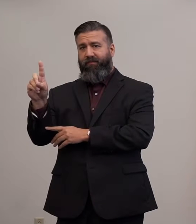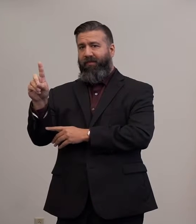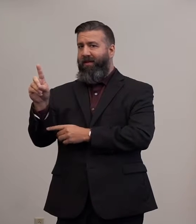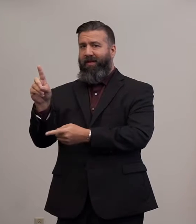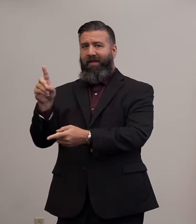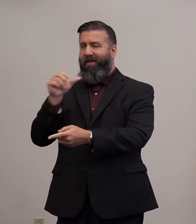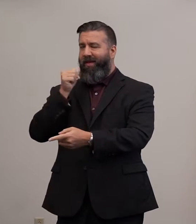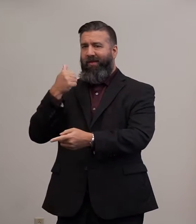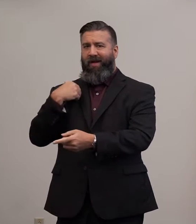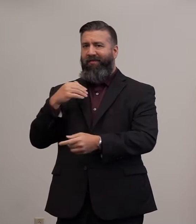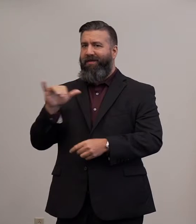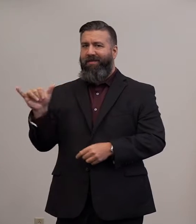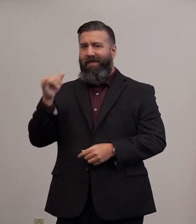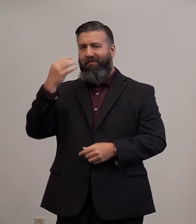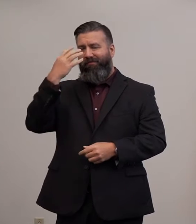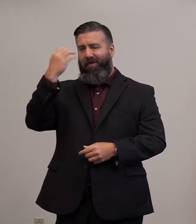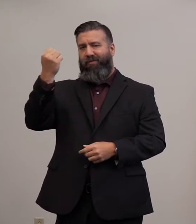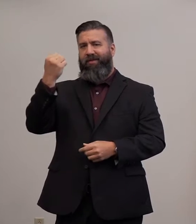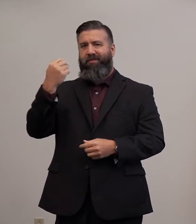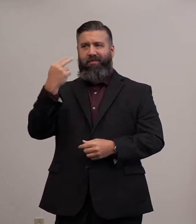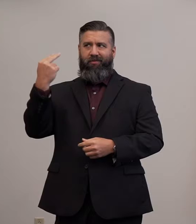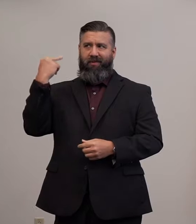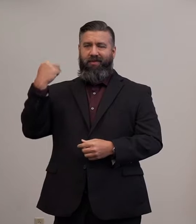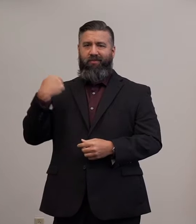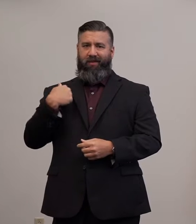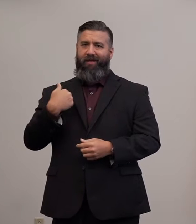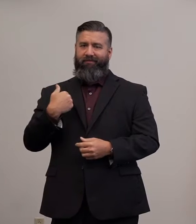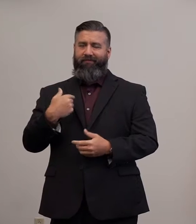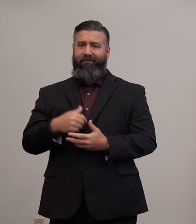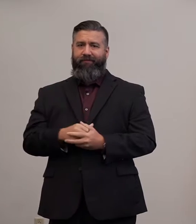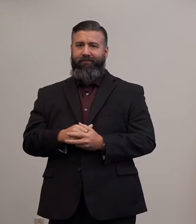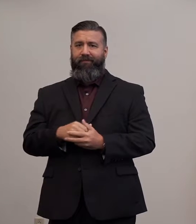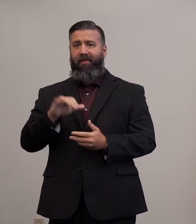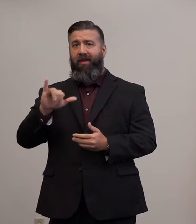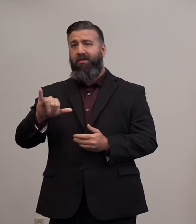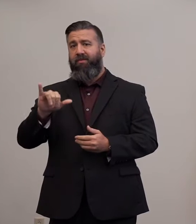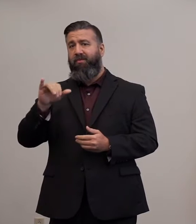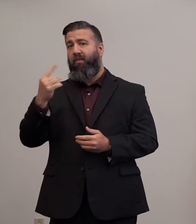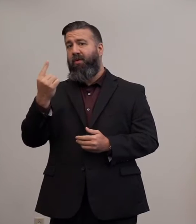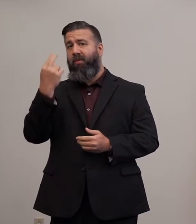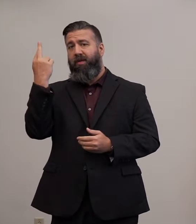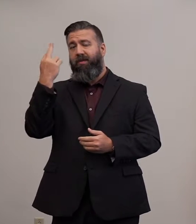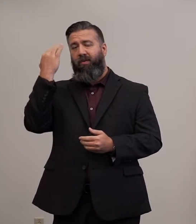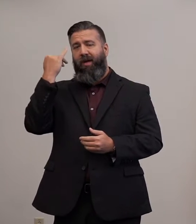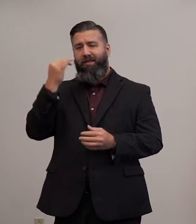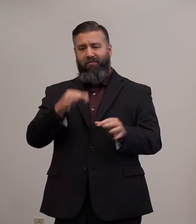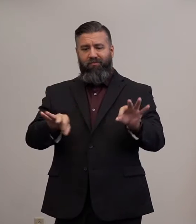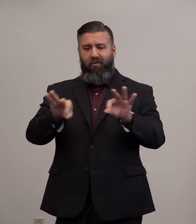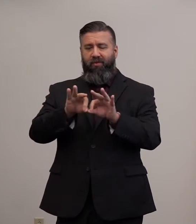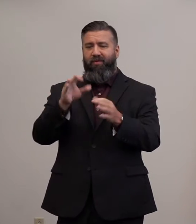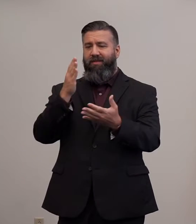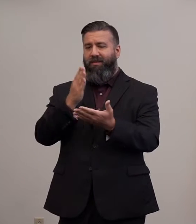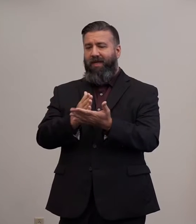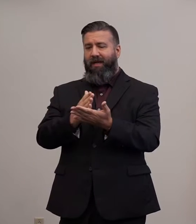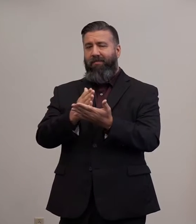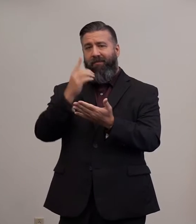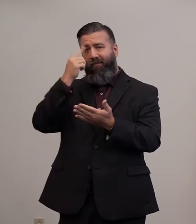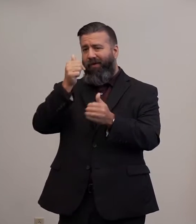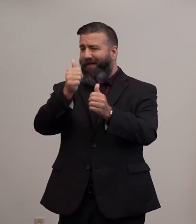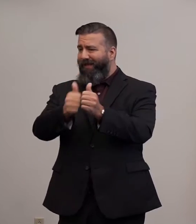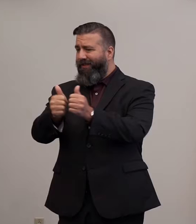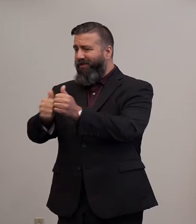same memories that we carry from that day. And that's one reason why it's so important to stop for every generation